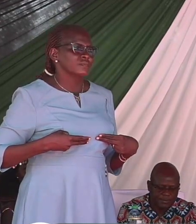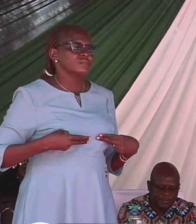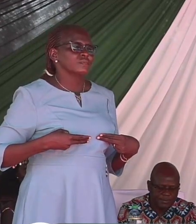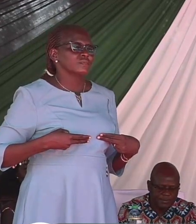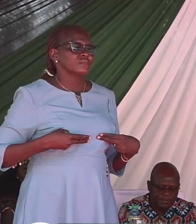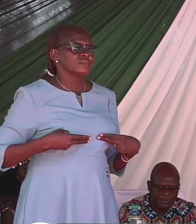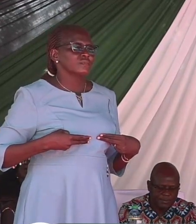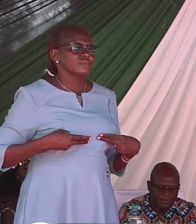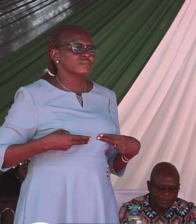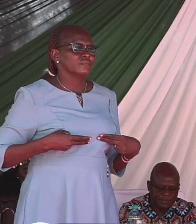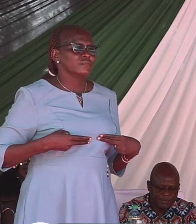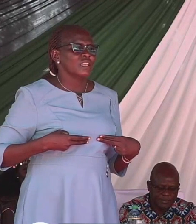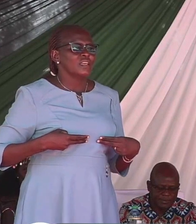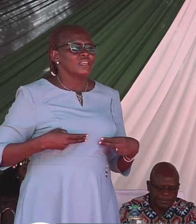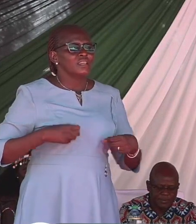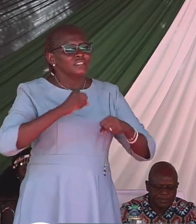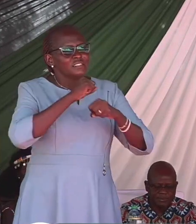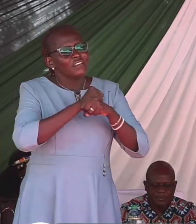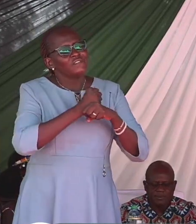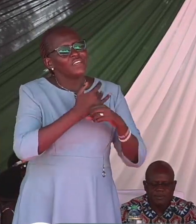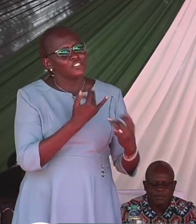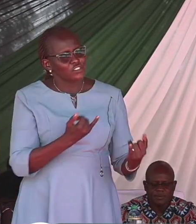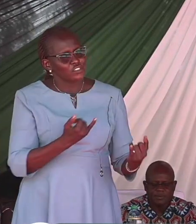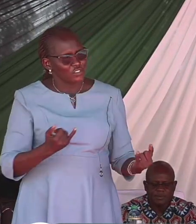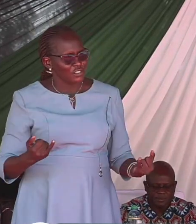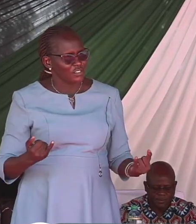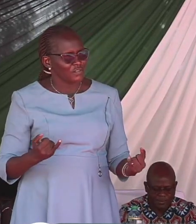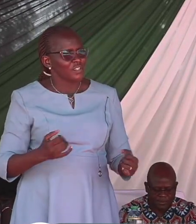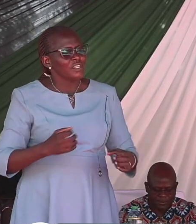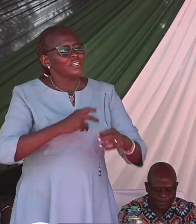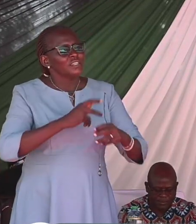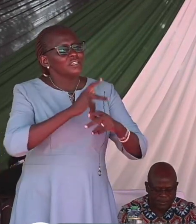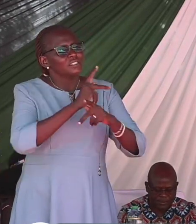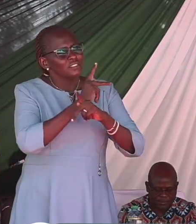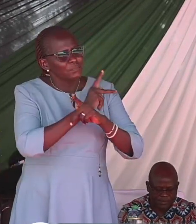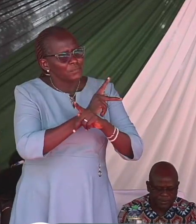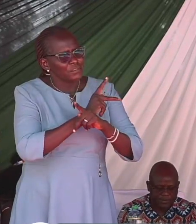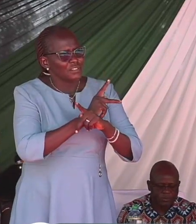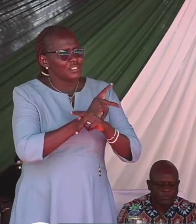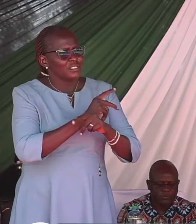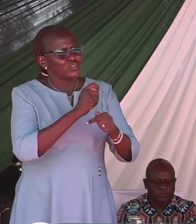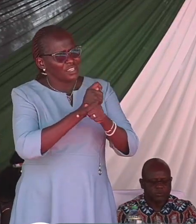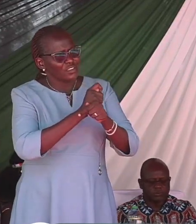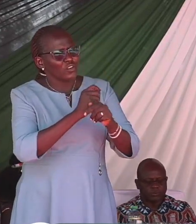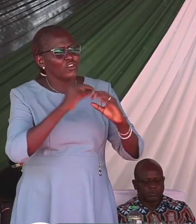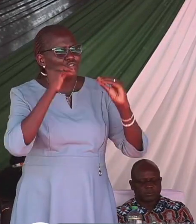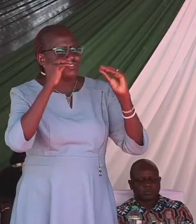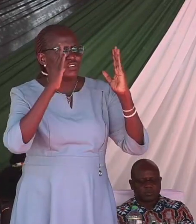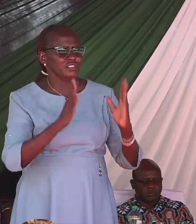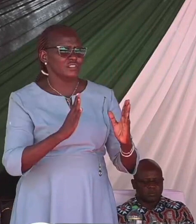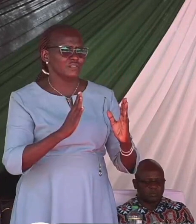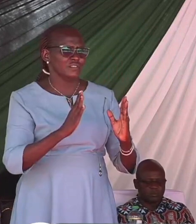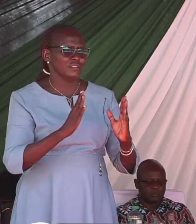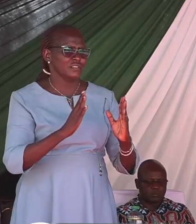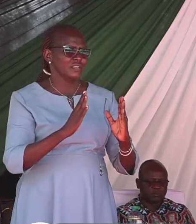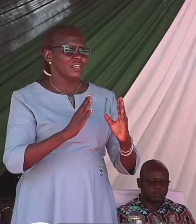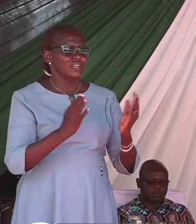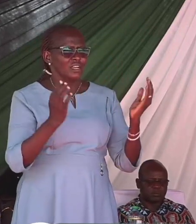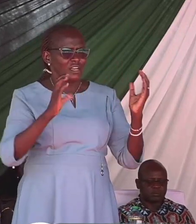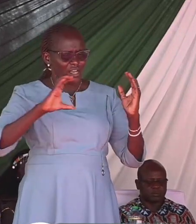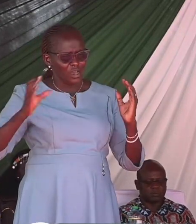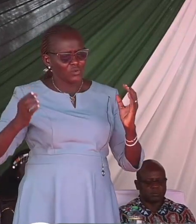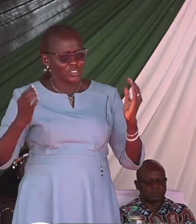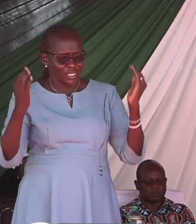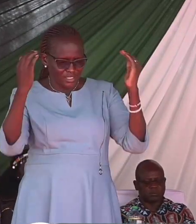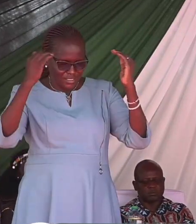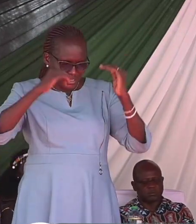okay, Save the Children. We have a program of safeguarding. We have capacity building of all the teachers. We have the acts of the county assembly. We have Mombasa